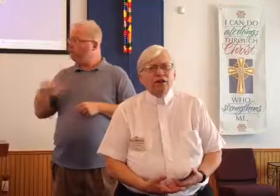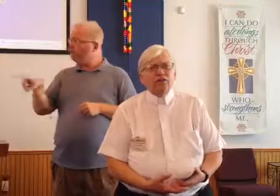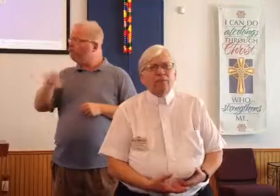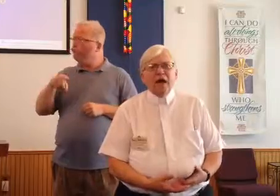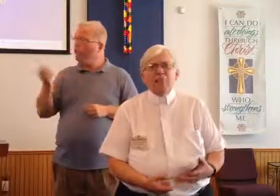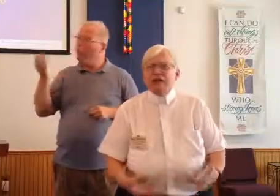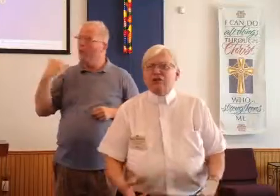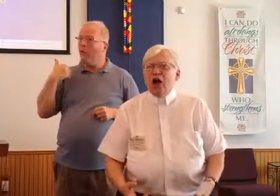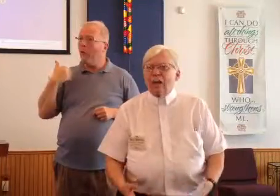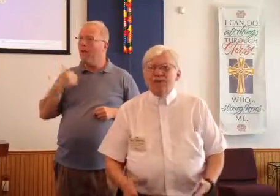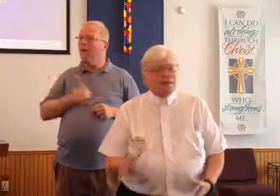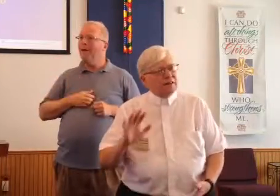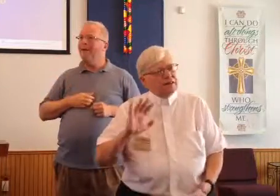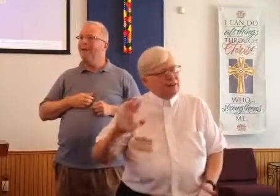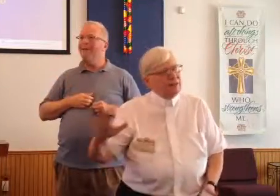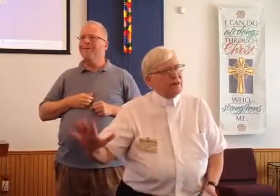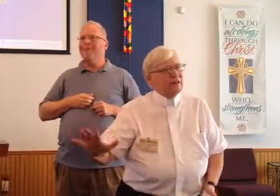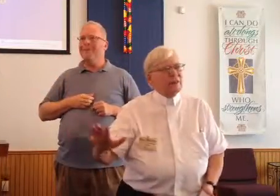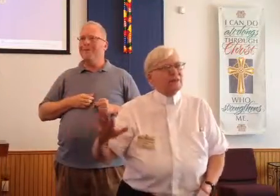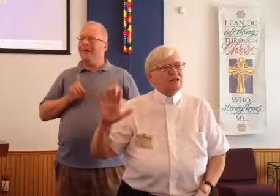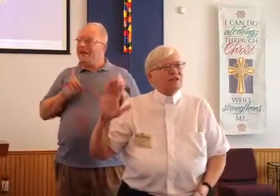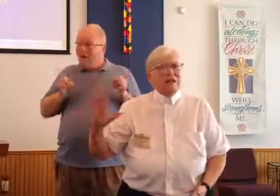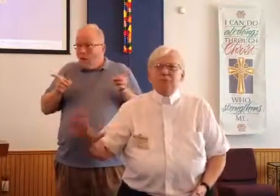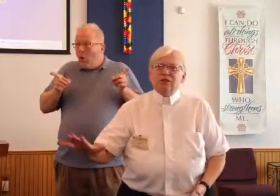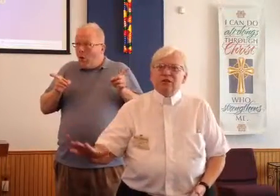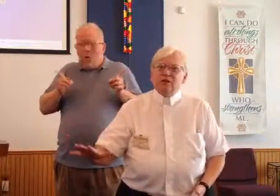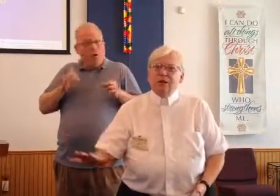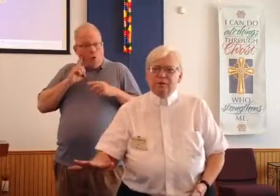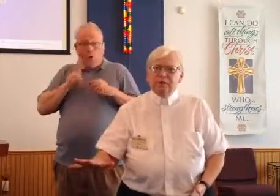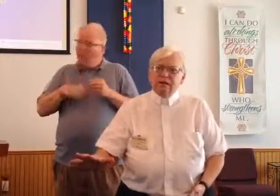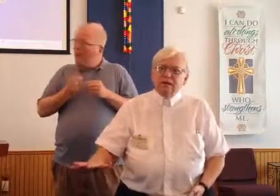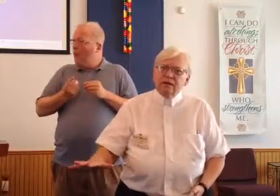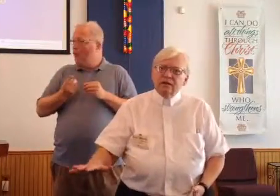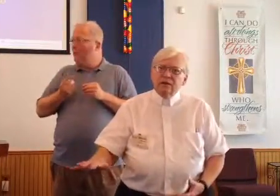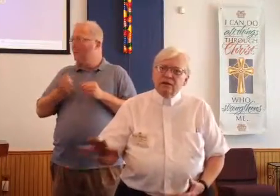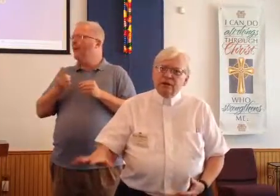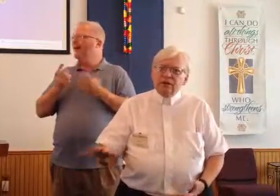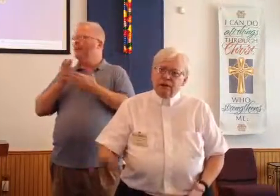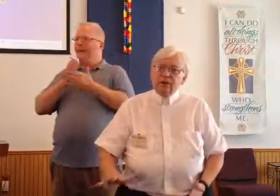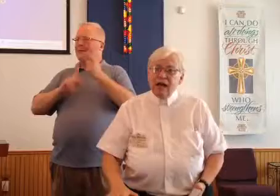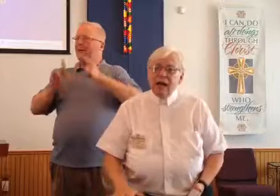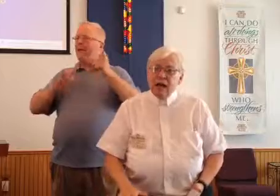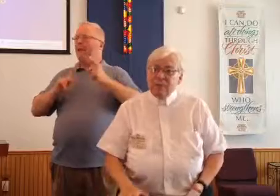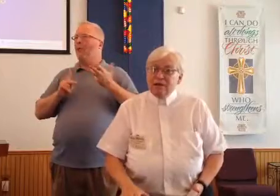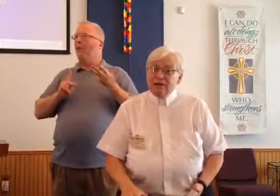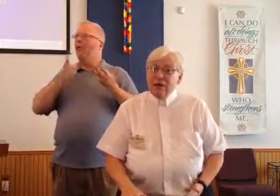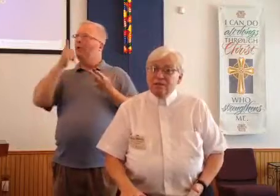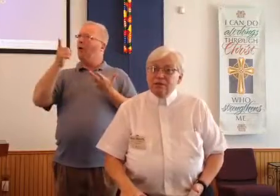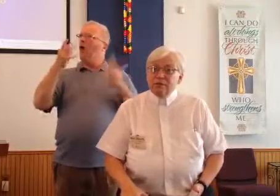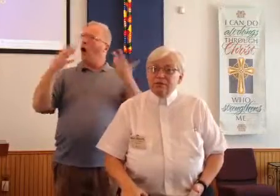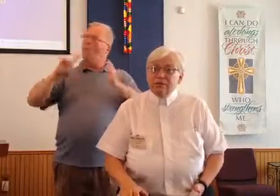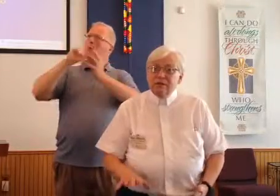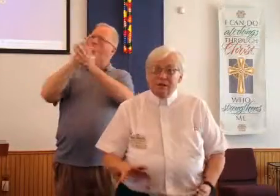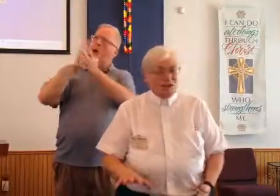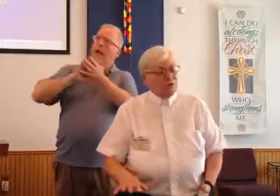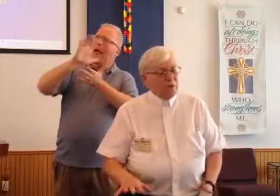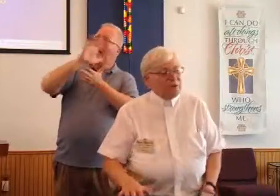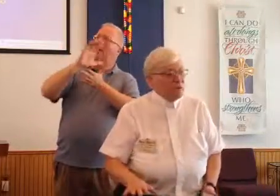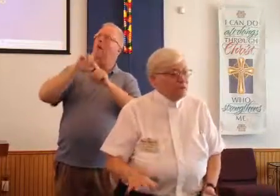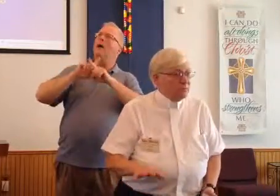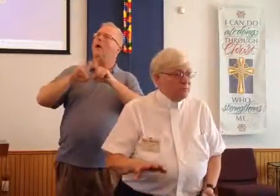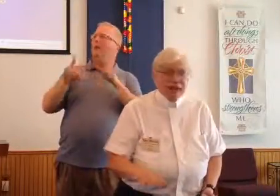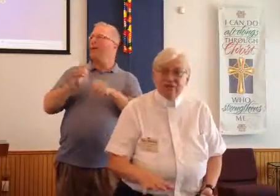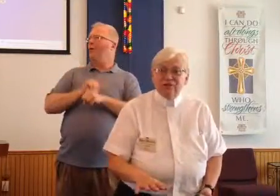We all hear about McJobs, and nothing against that particular company. But, they're not high-paying jobs. And